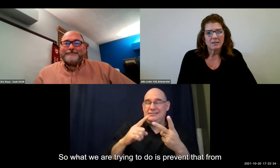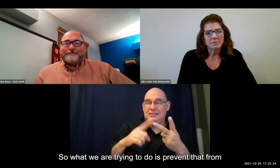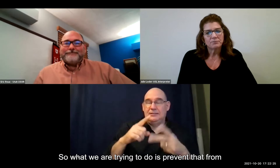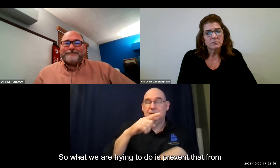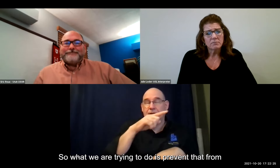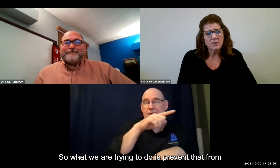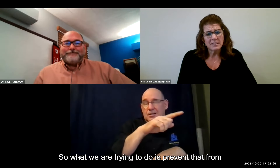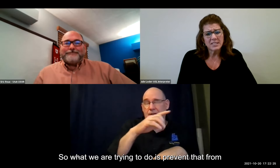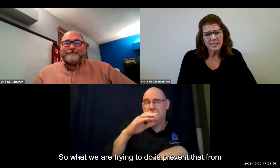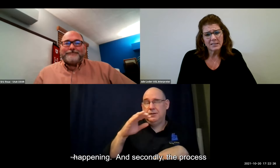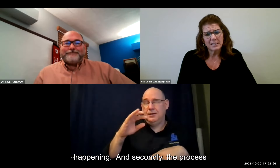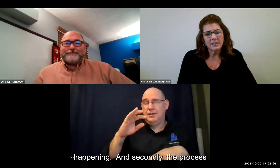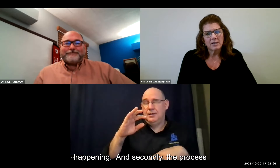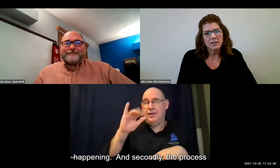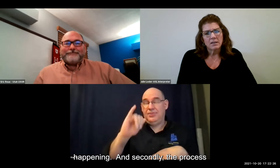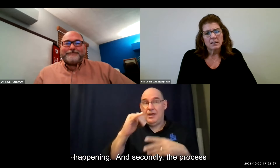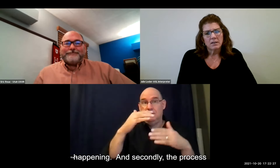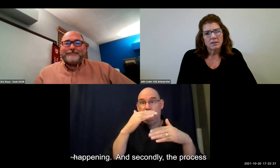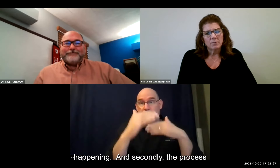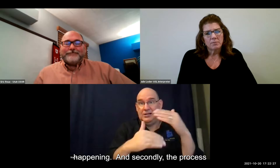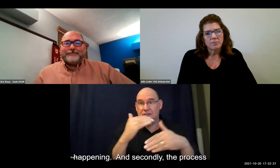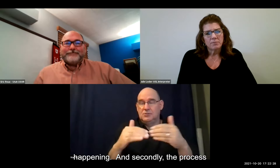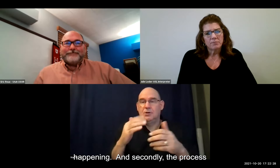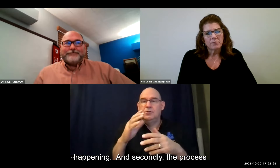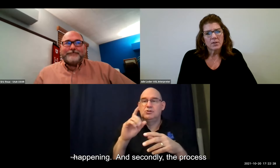happening. And secondly,